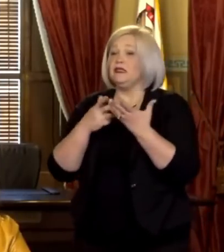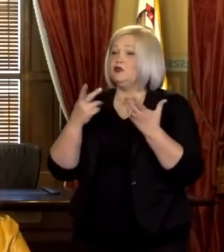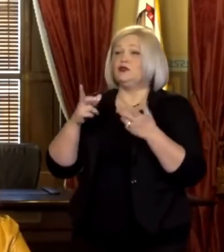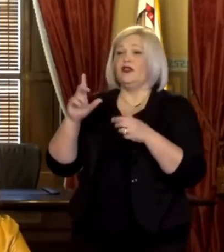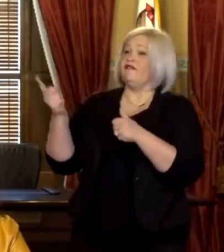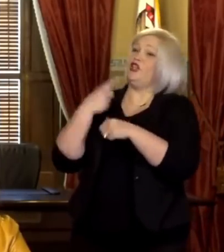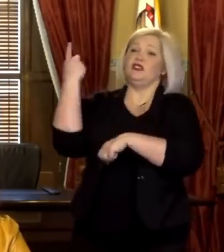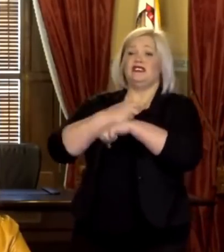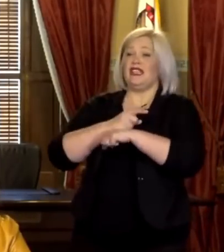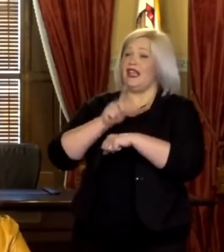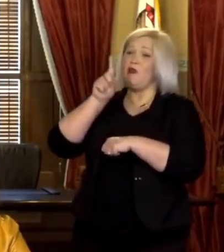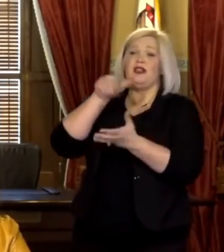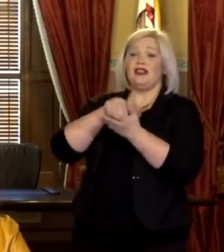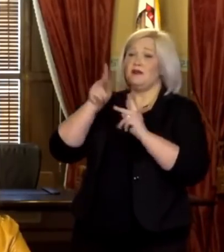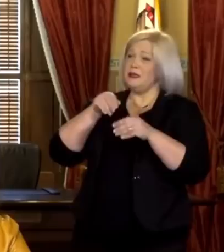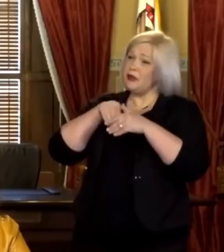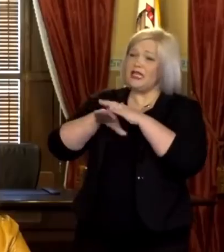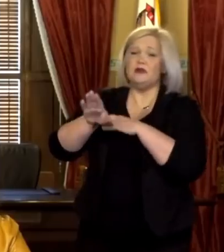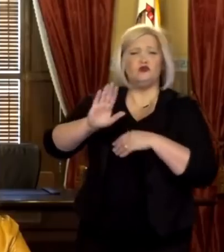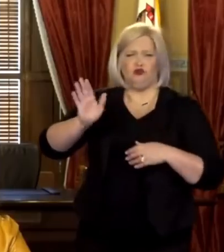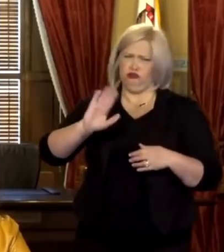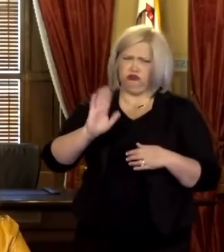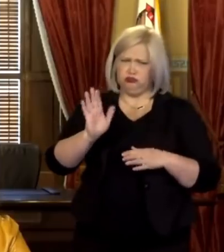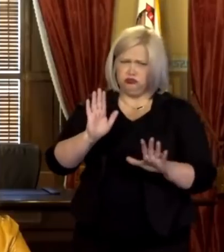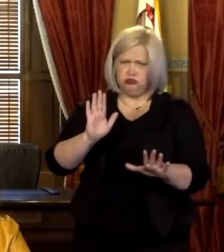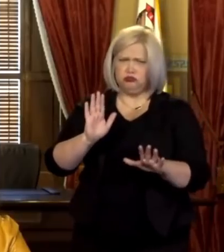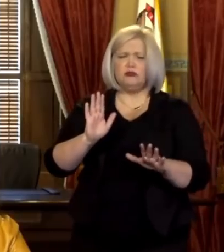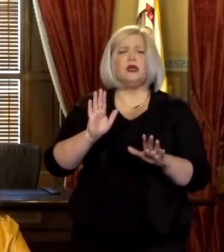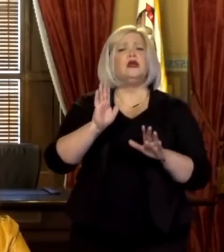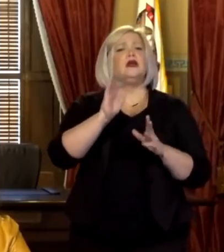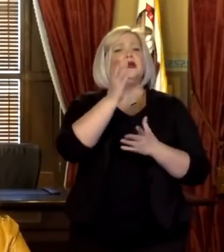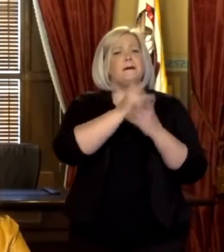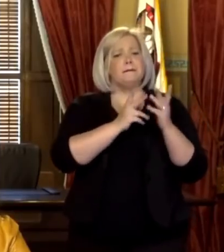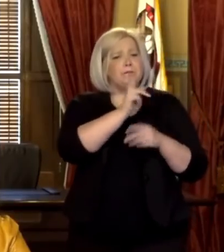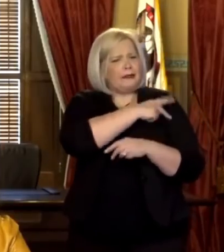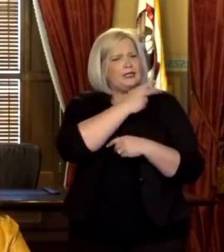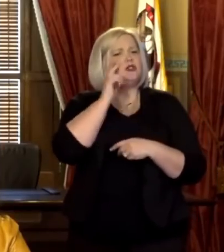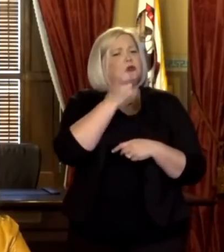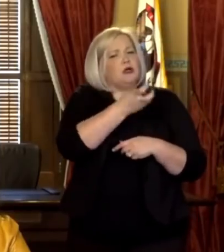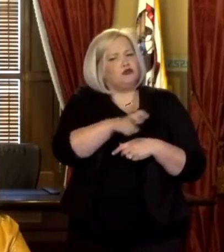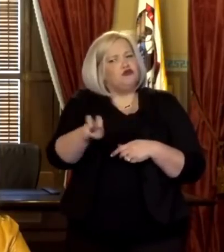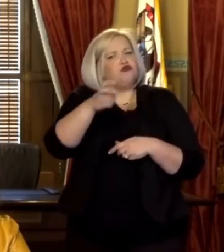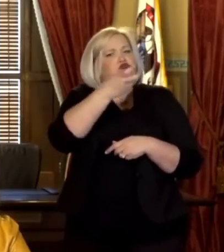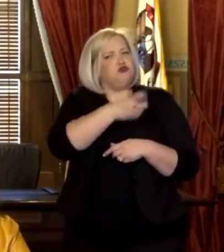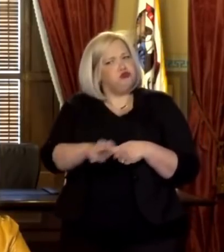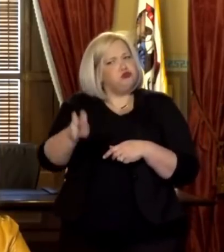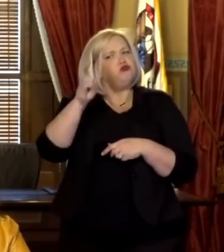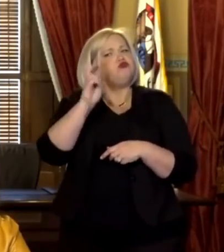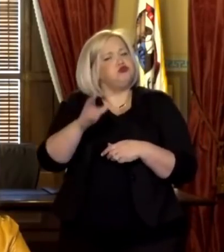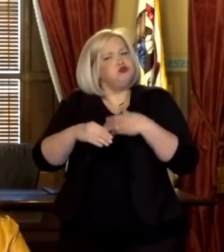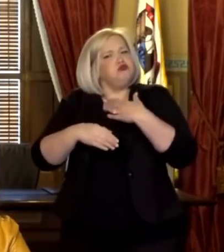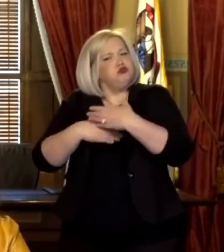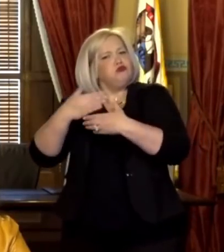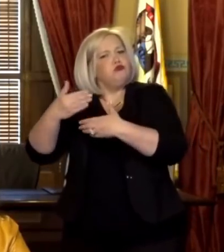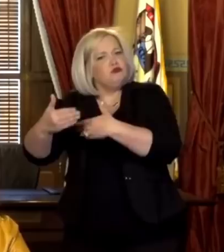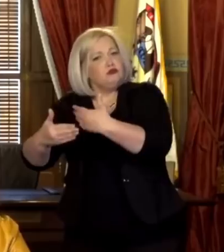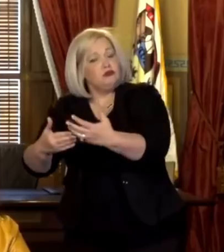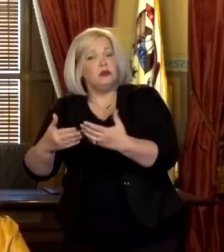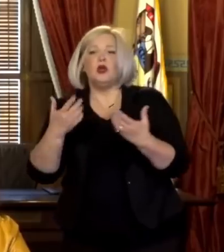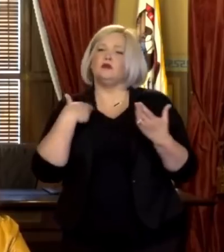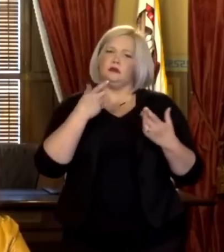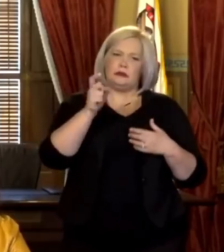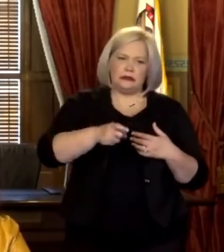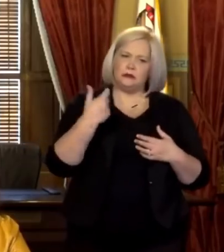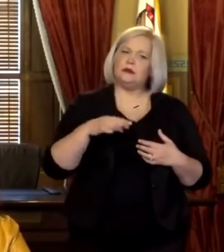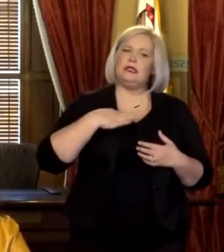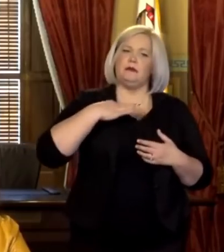we will have enough staff to start seeing patients as they're transferred from other hospitals. We still need medical volunteers. There's no question